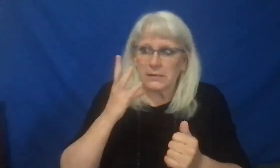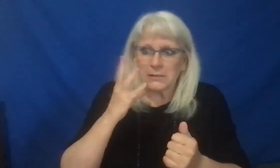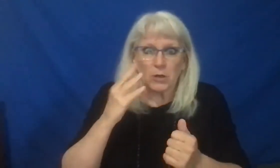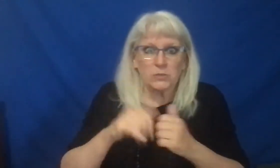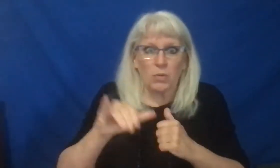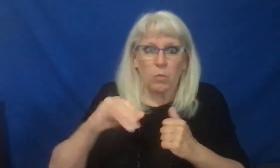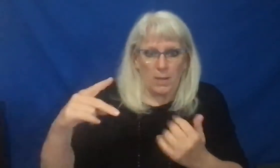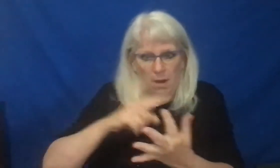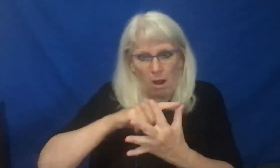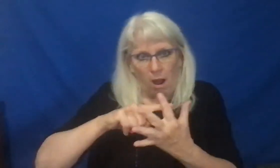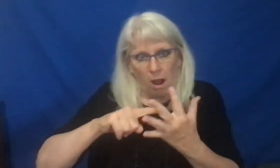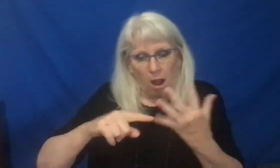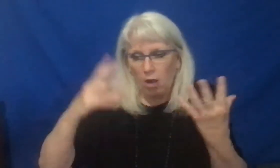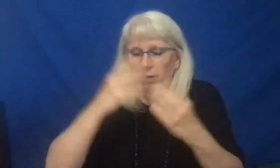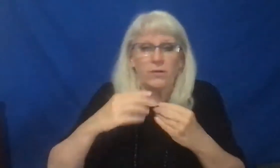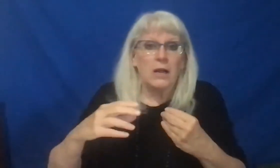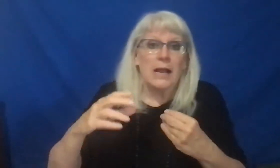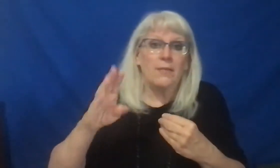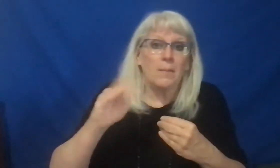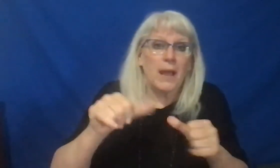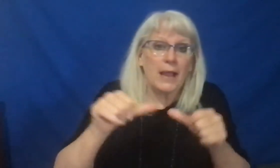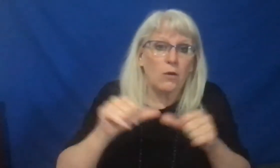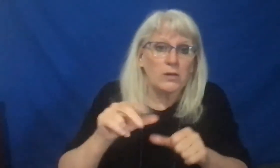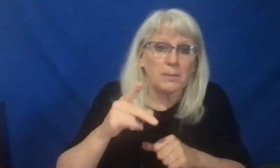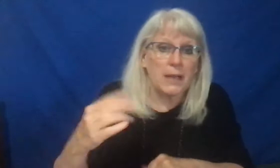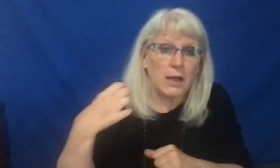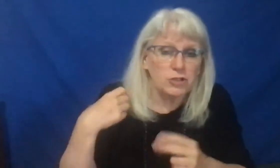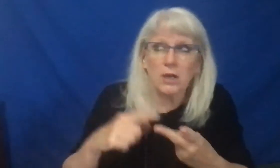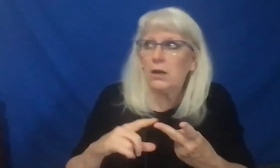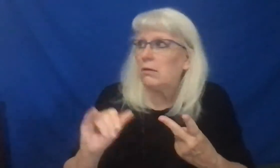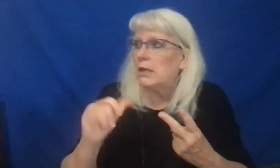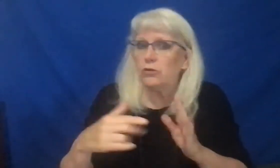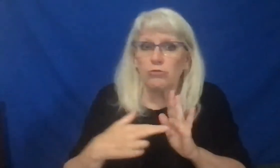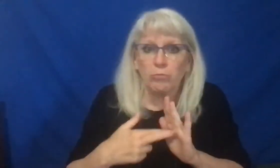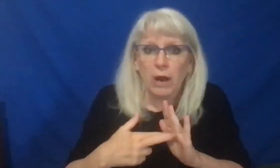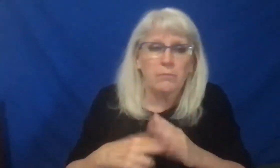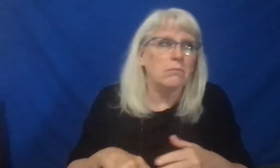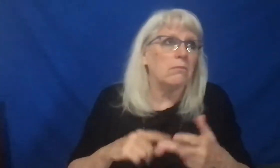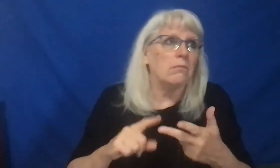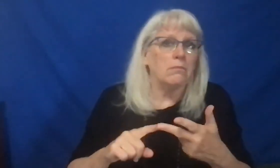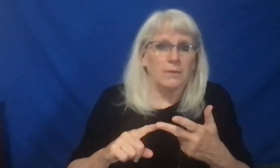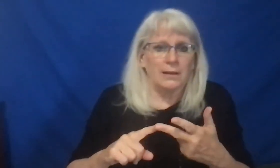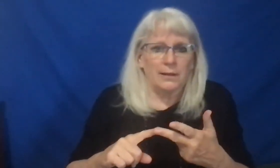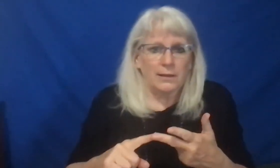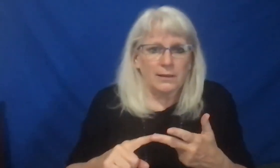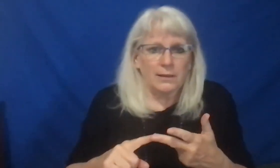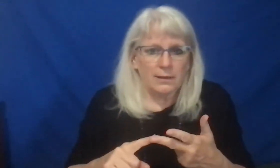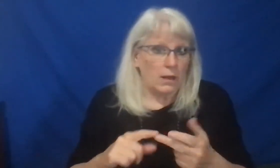as a PI chair in the Bay Area. I was an intergroup rep. As PI, by the way, I got to go into high schools and colleges